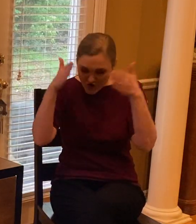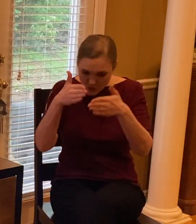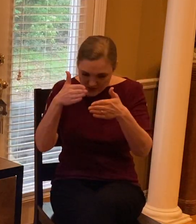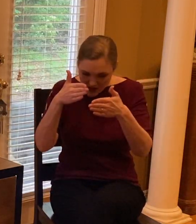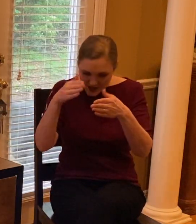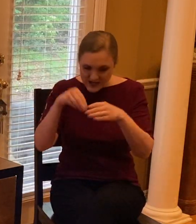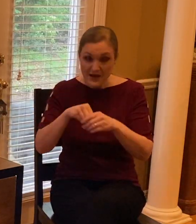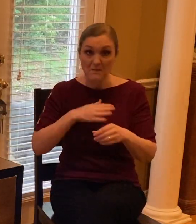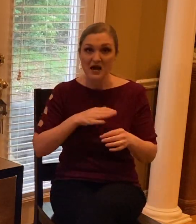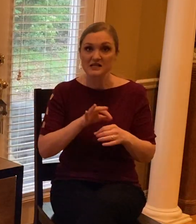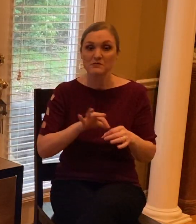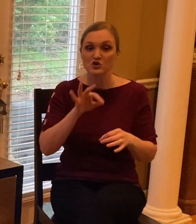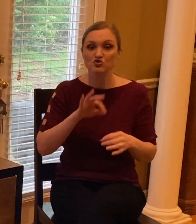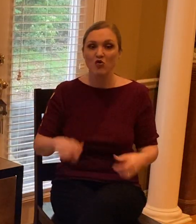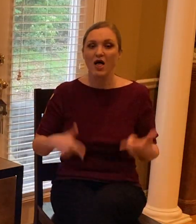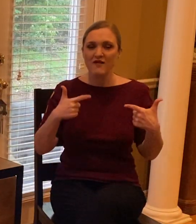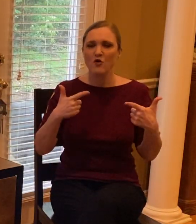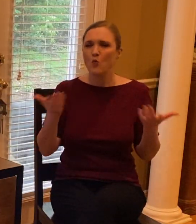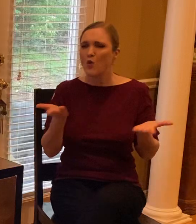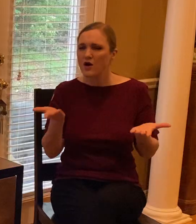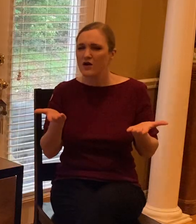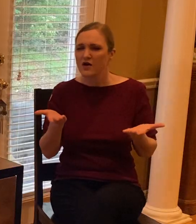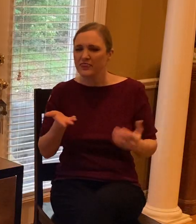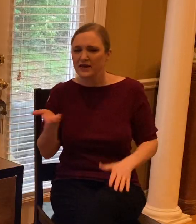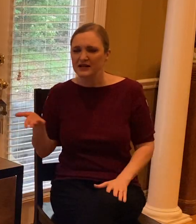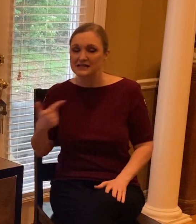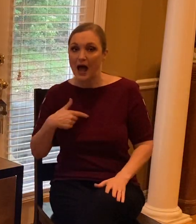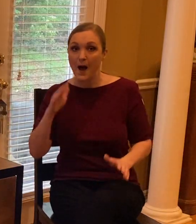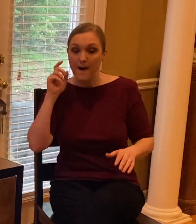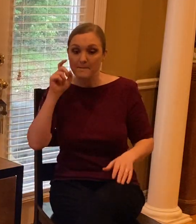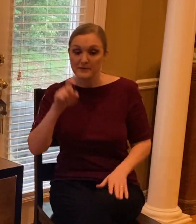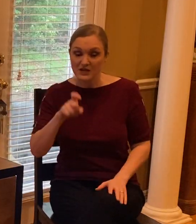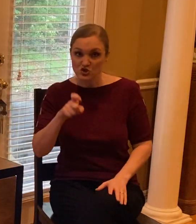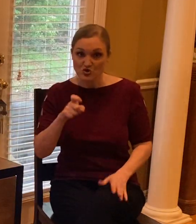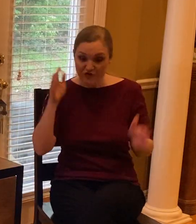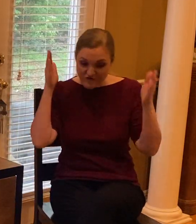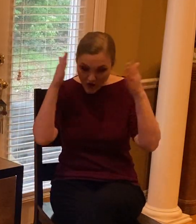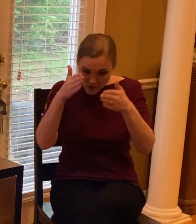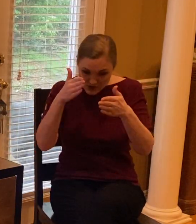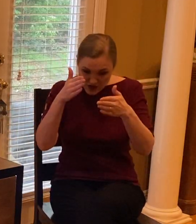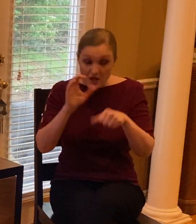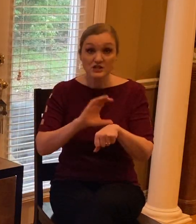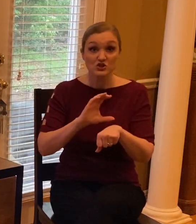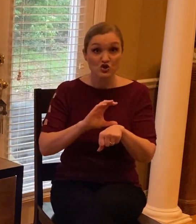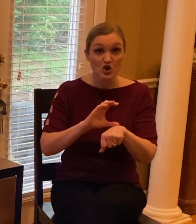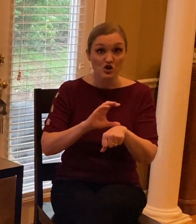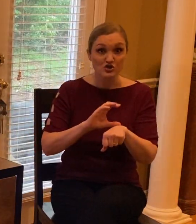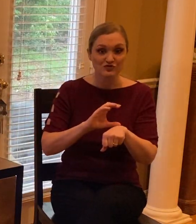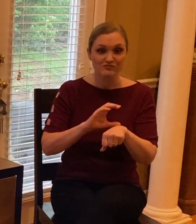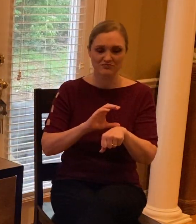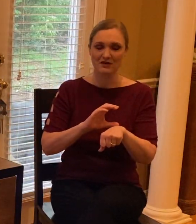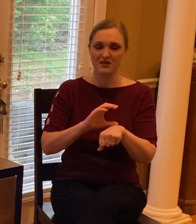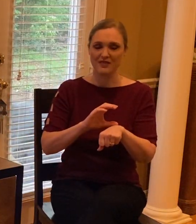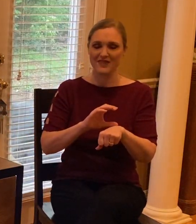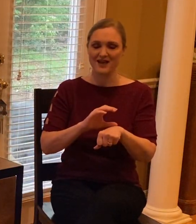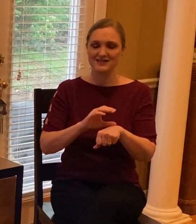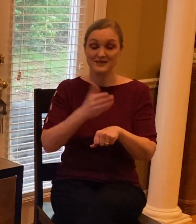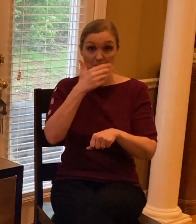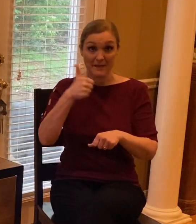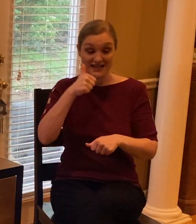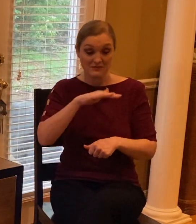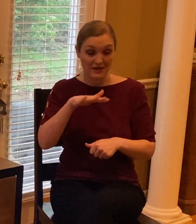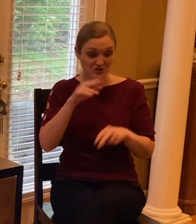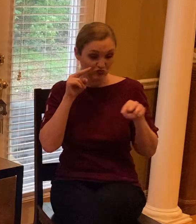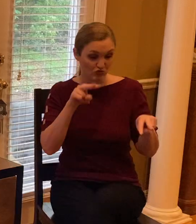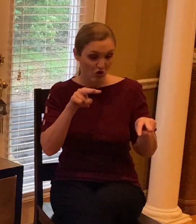my spiritual life? What are the things that I most need to focus on as a church? What better place to look than to